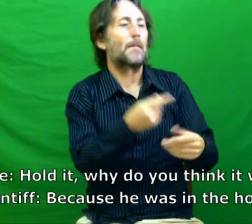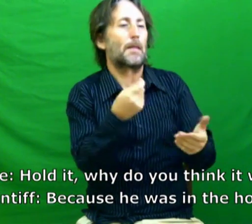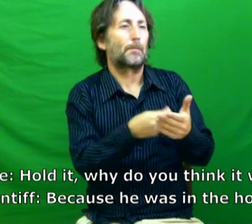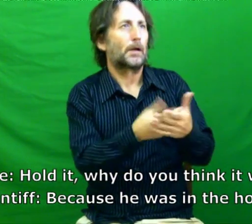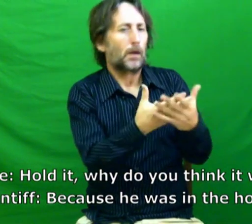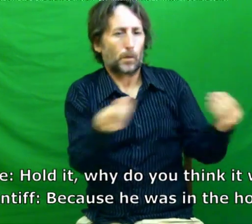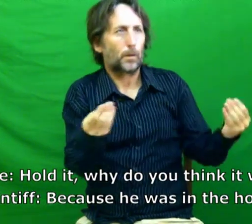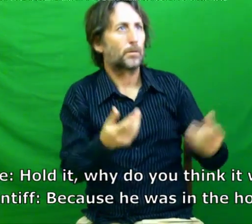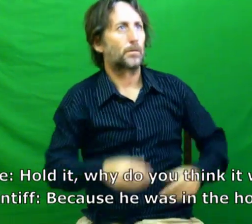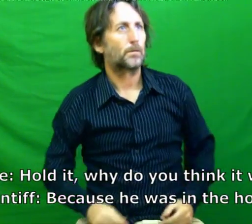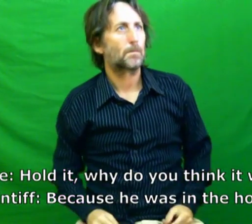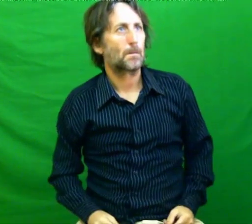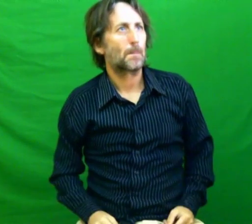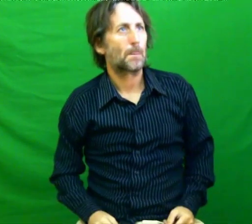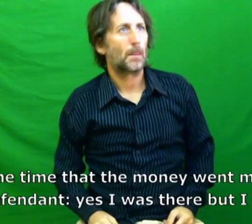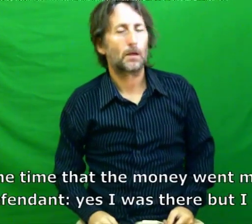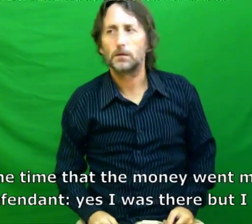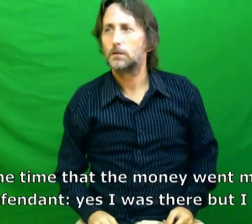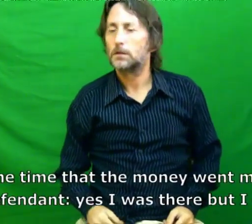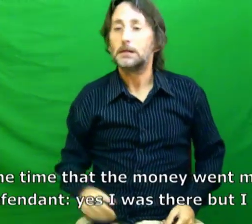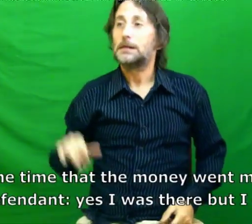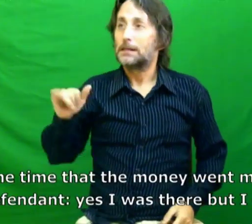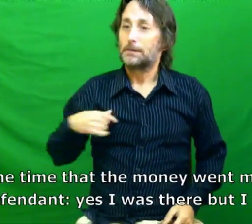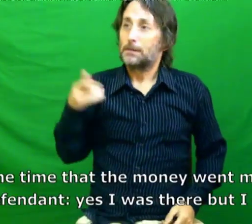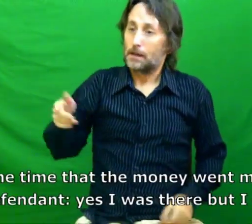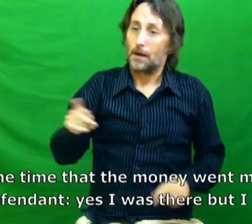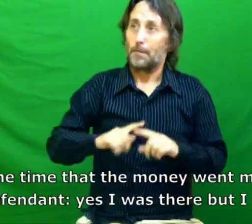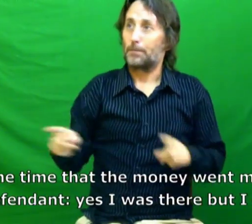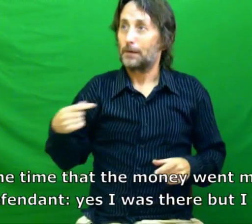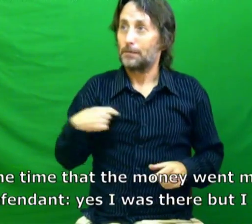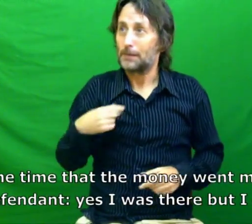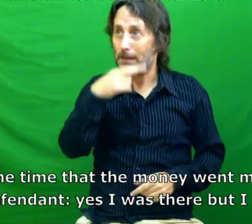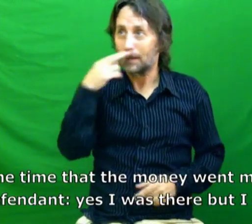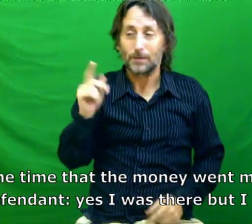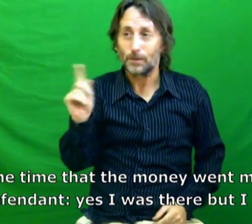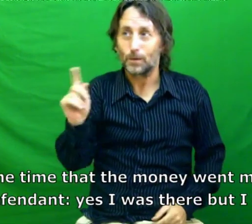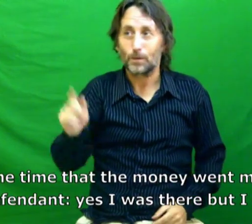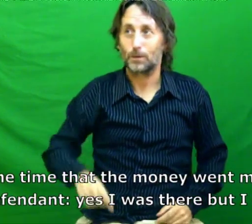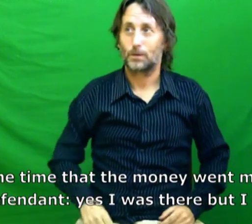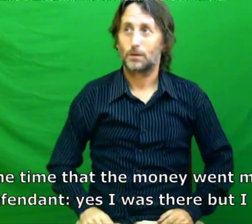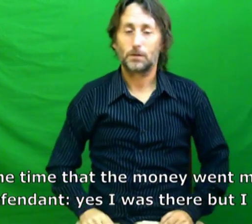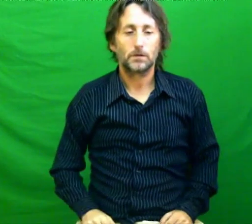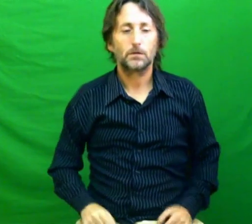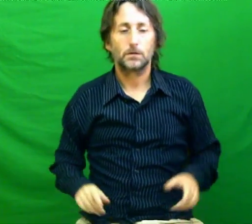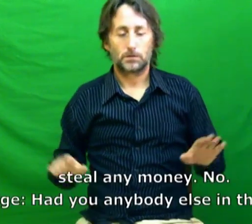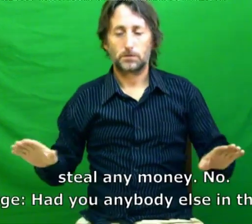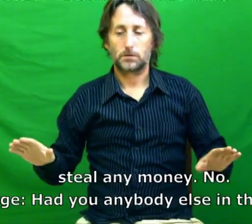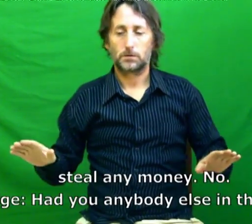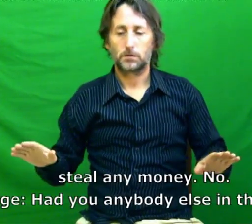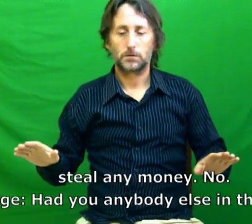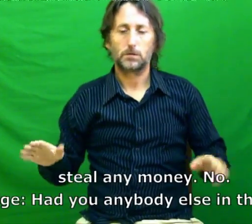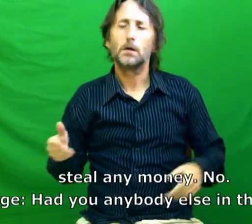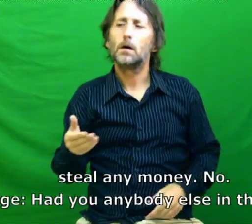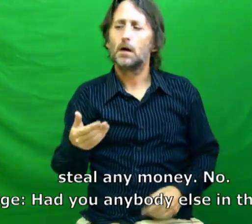missing." The defendant says, "Yes, I was there, but I didn't steal any money, no." The judge. "Had